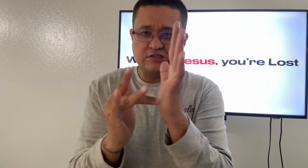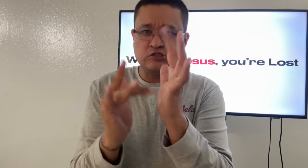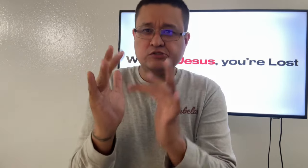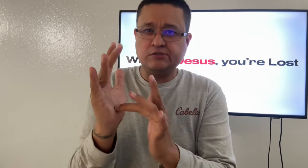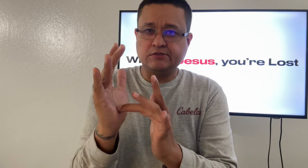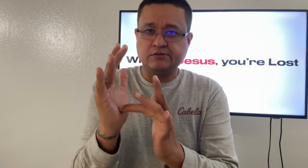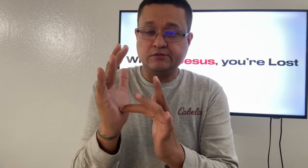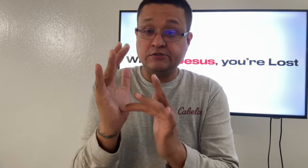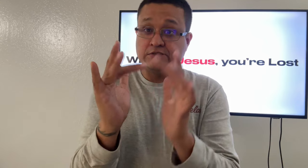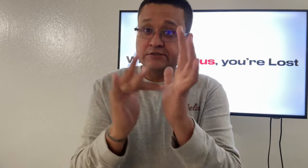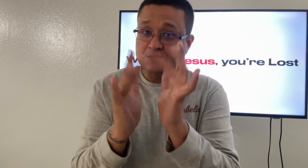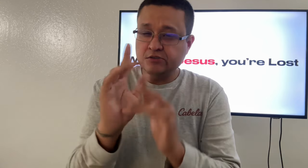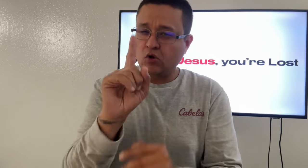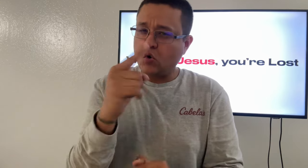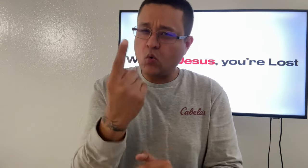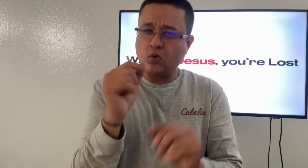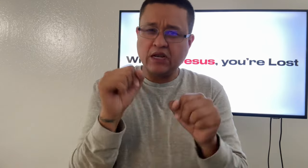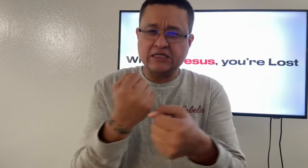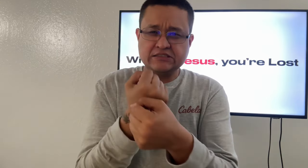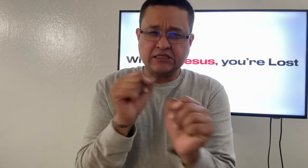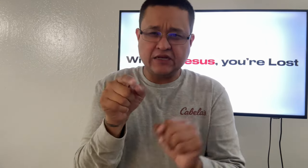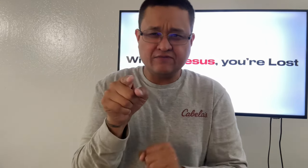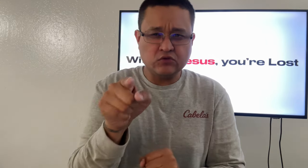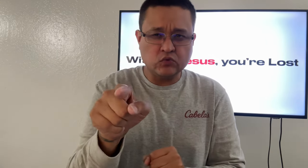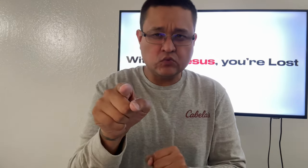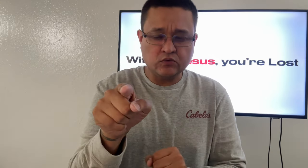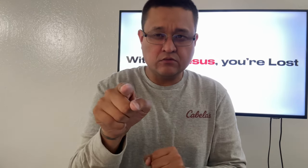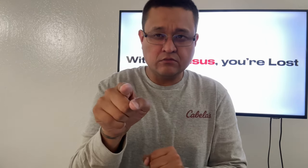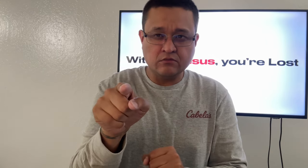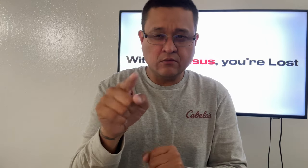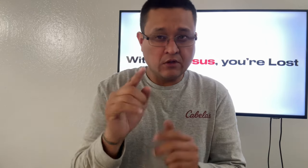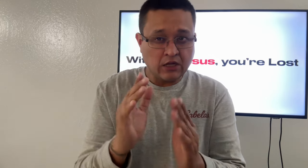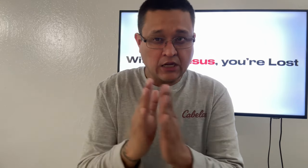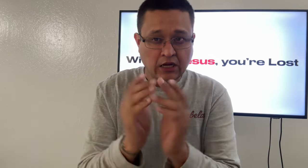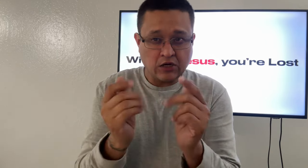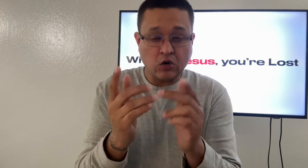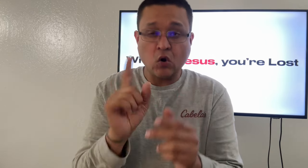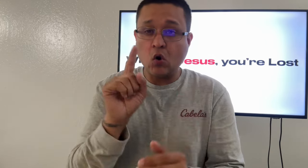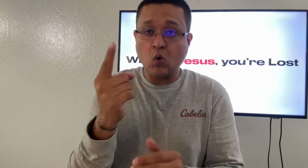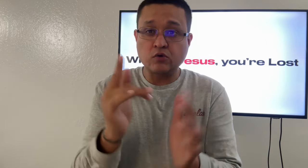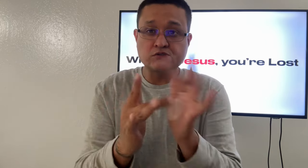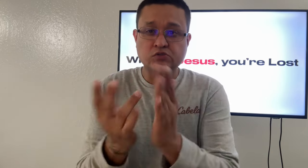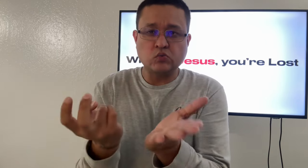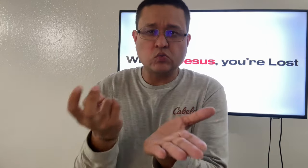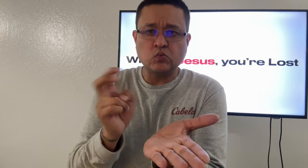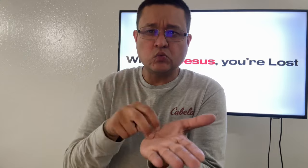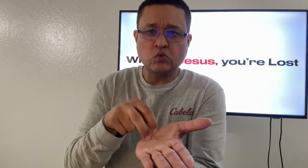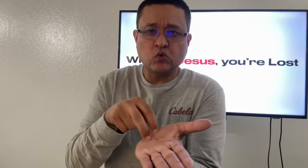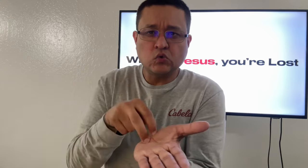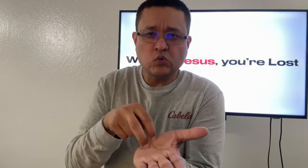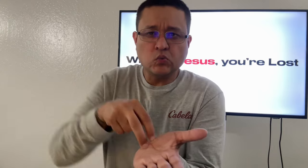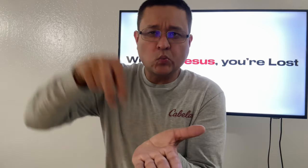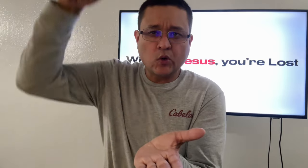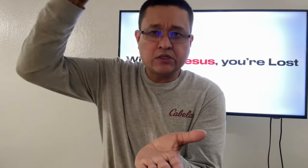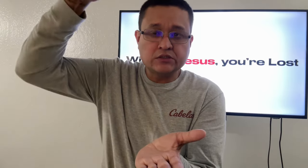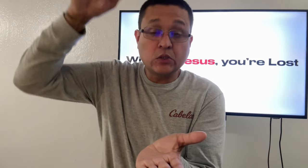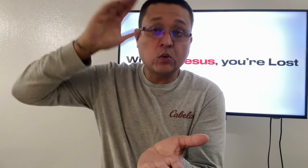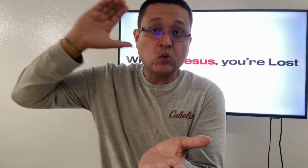We have to focus on Jesus, there is no other than him. He is the only one that can save us. Hallelujah. Only Jesus was